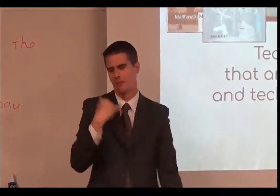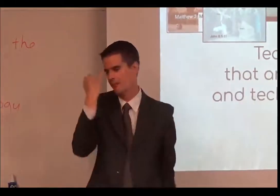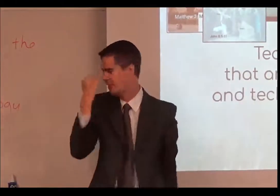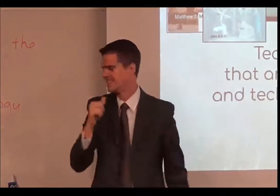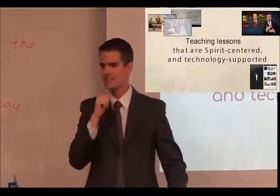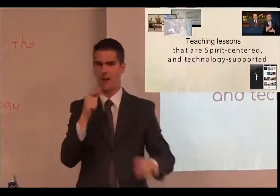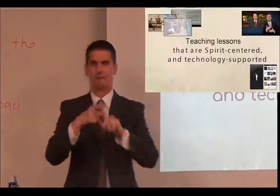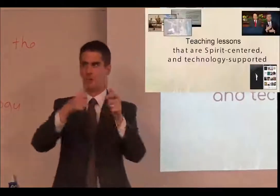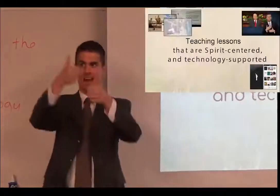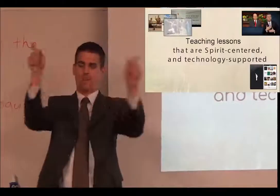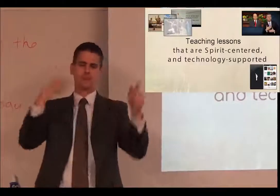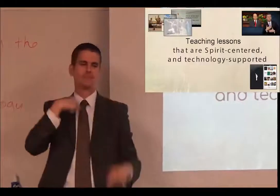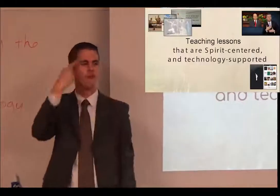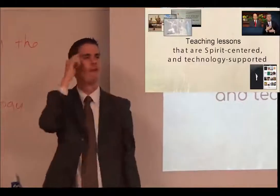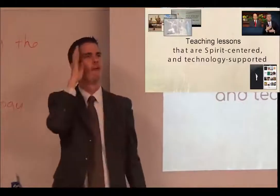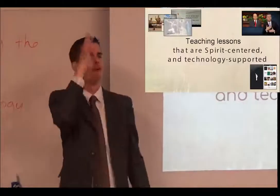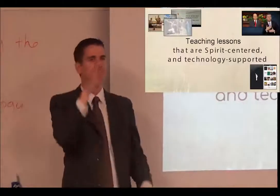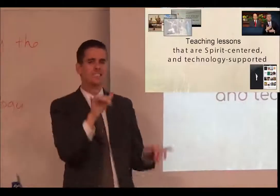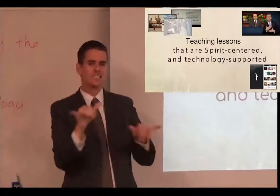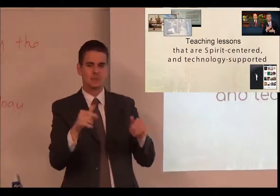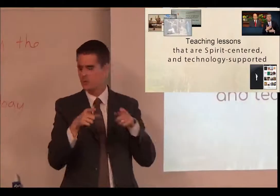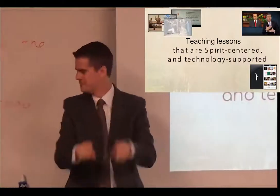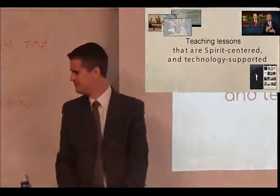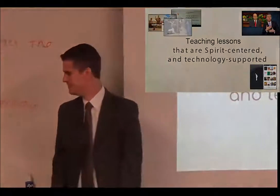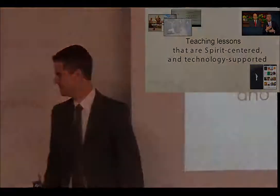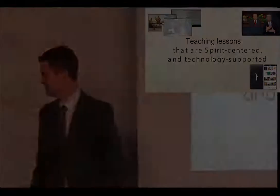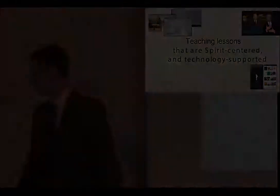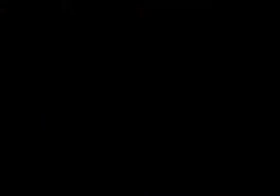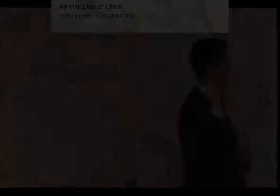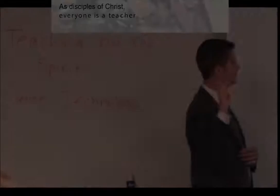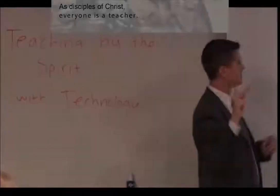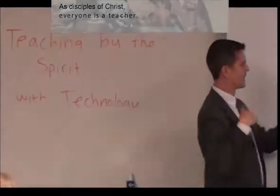here. Spirit-centered, technology-supported. That's my own rule.